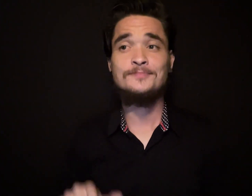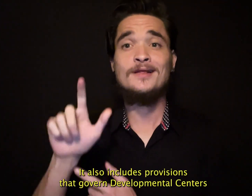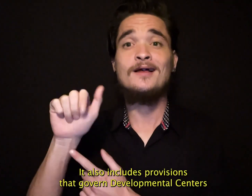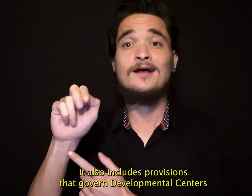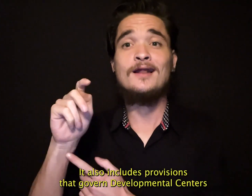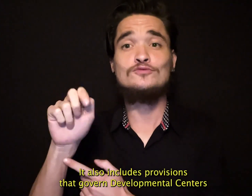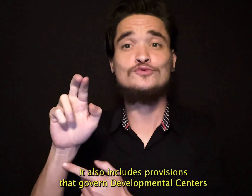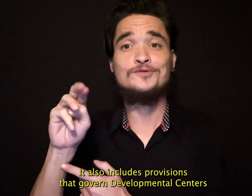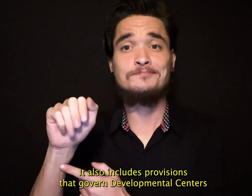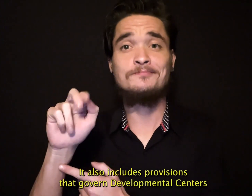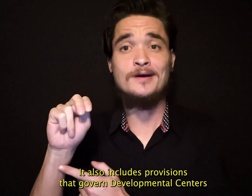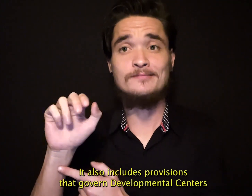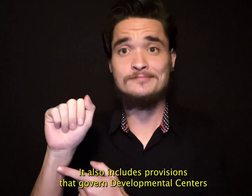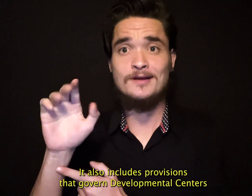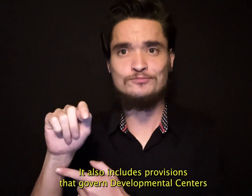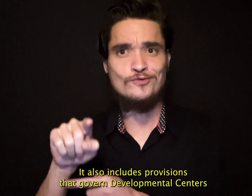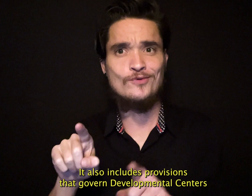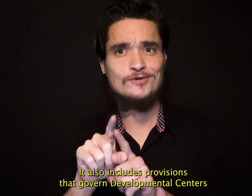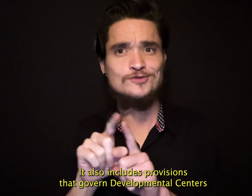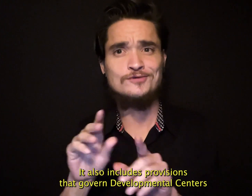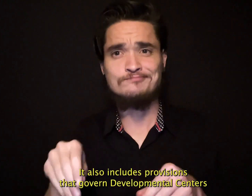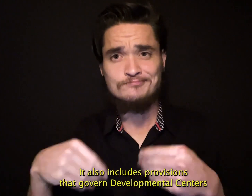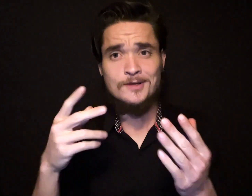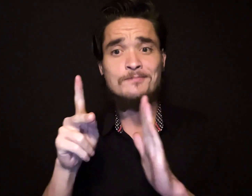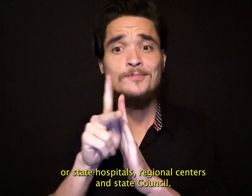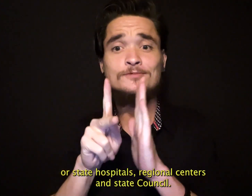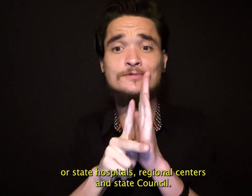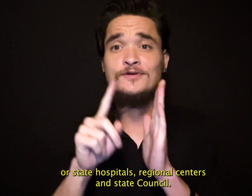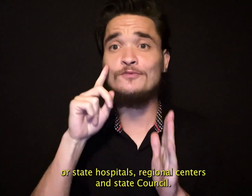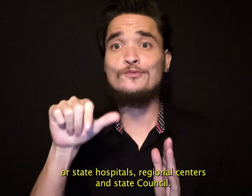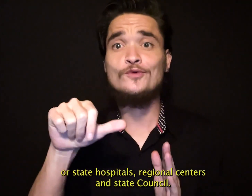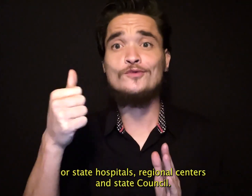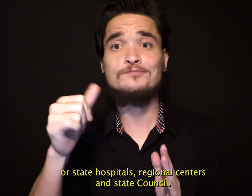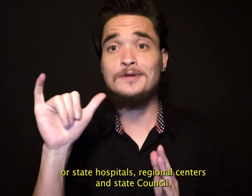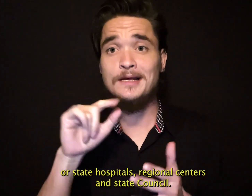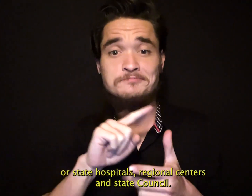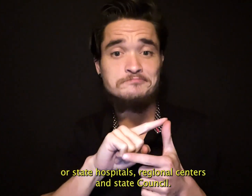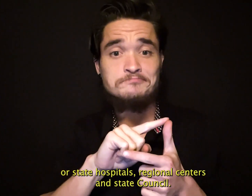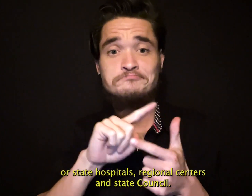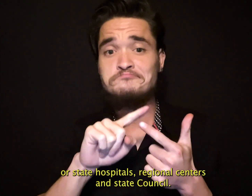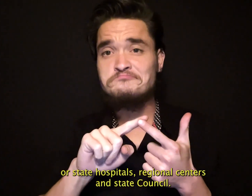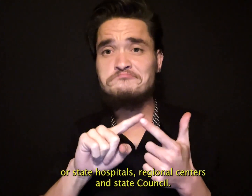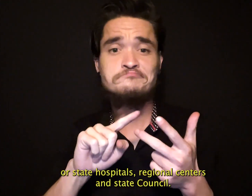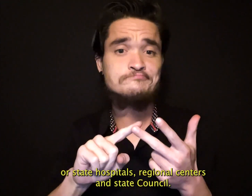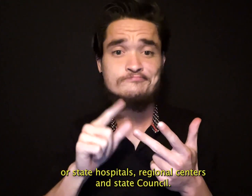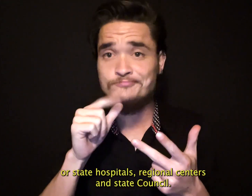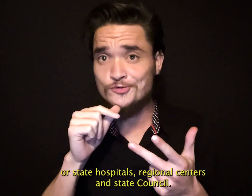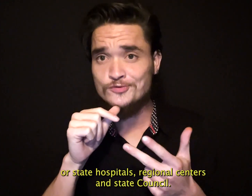It also includes provisions that govern developmental centers or state hospitals, regional centers, and state